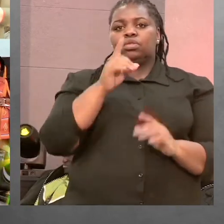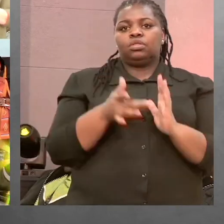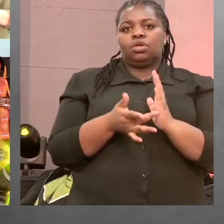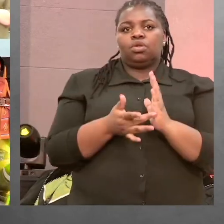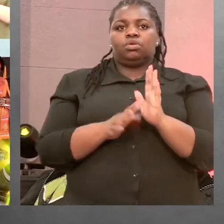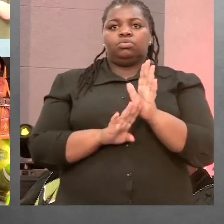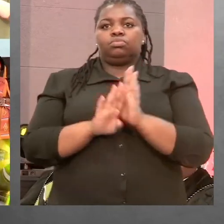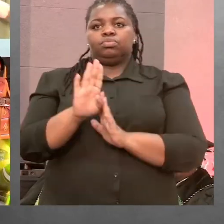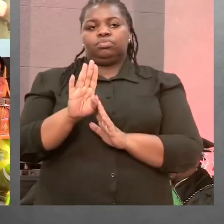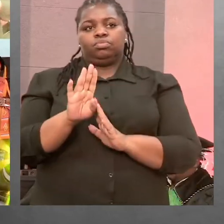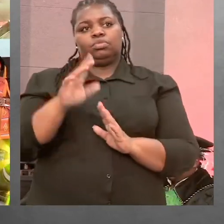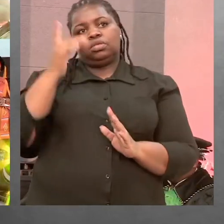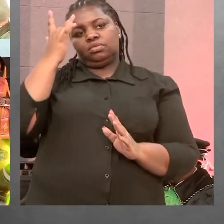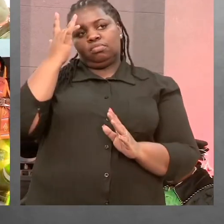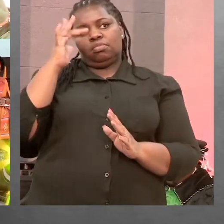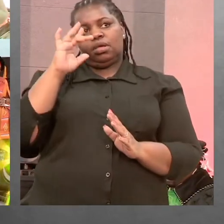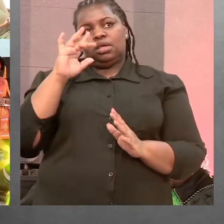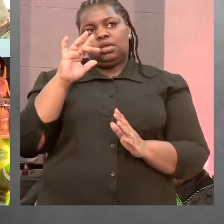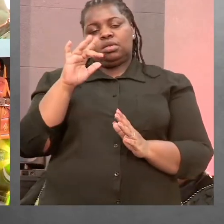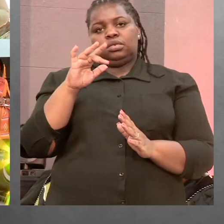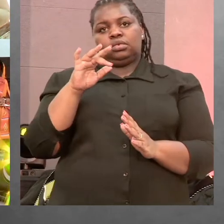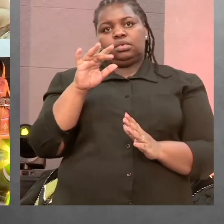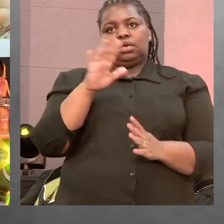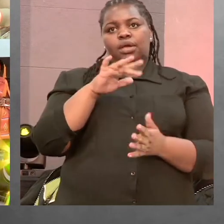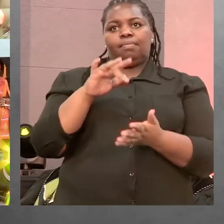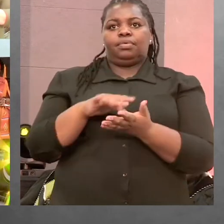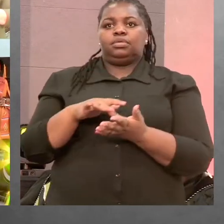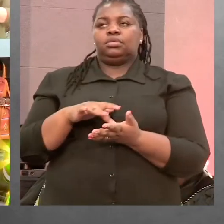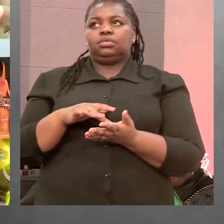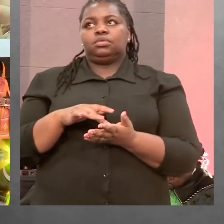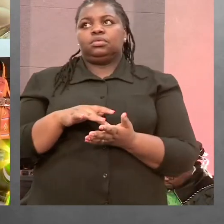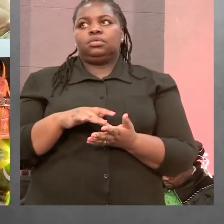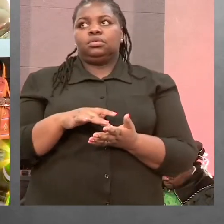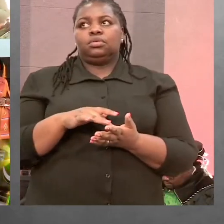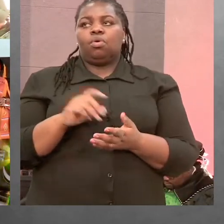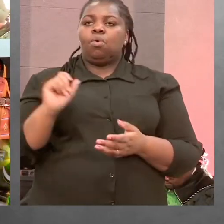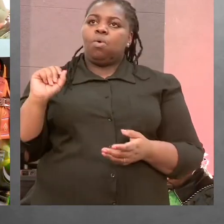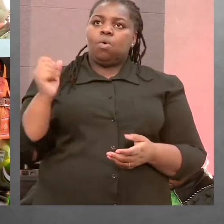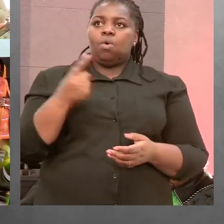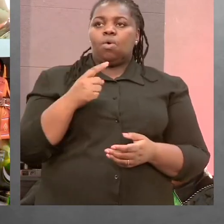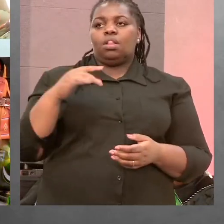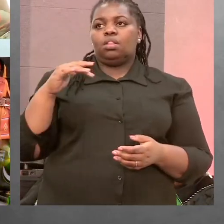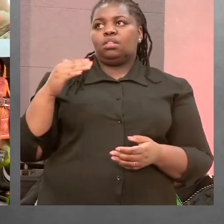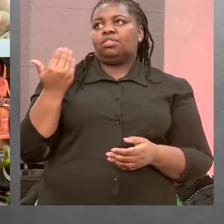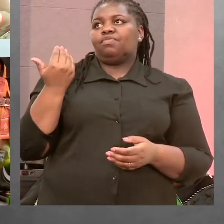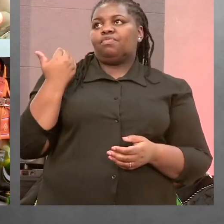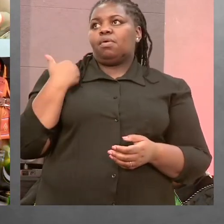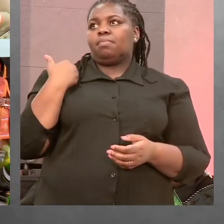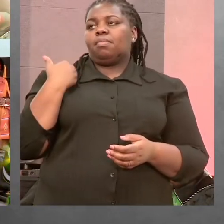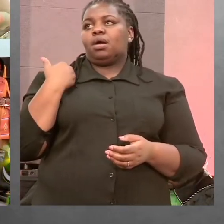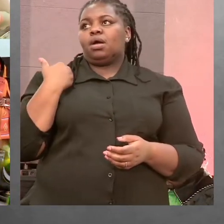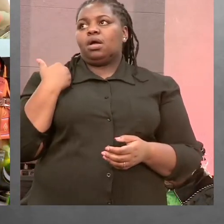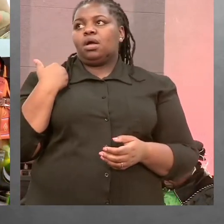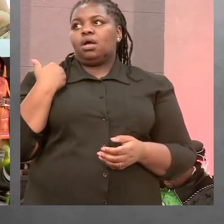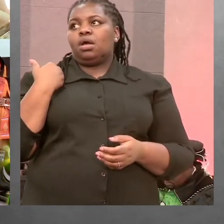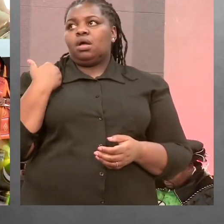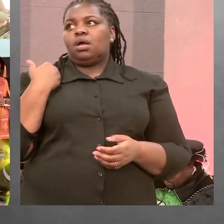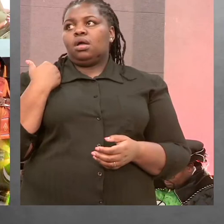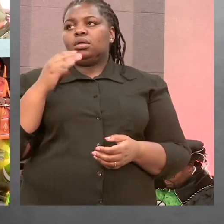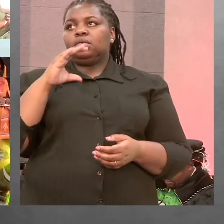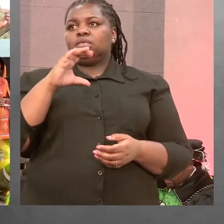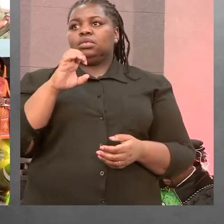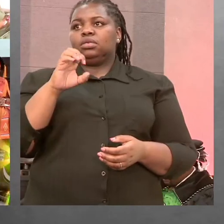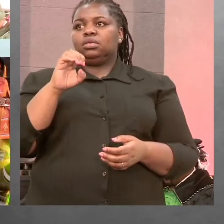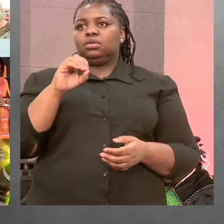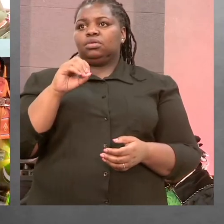develop smart campuses. And I could not but note all the former telco CEOs sitting